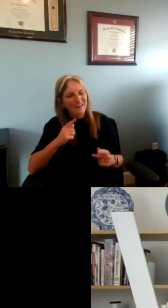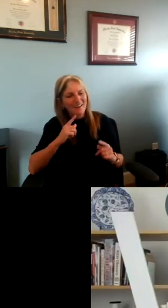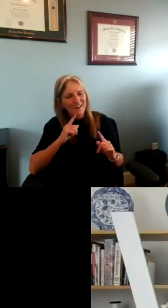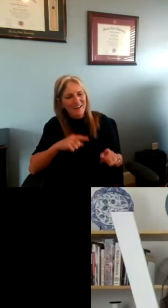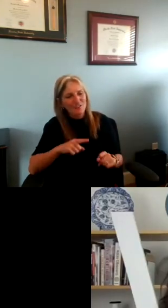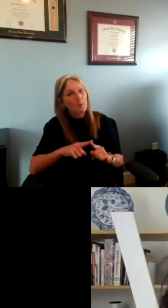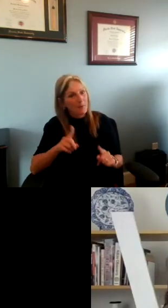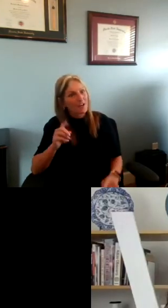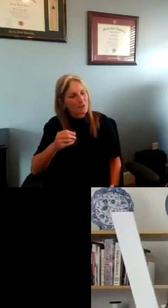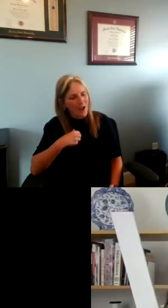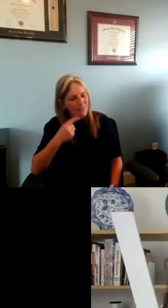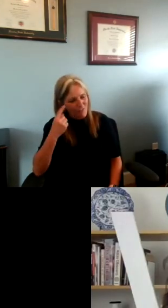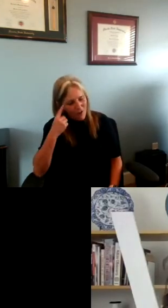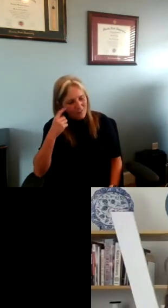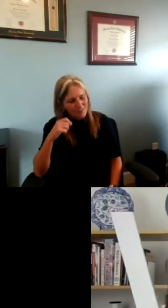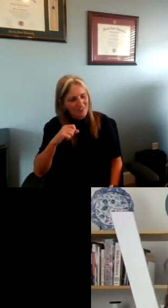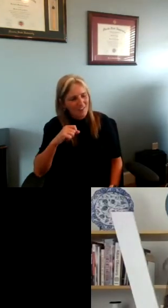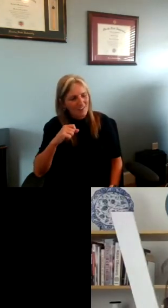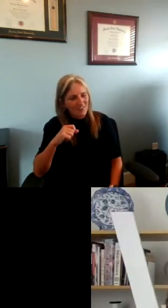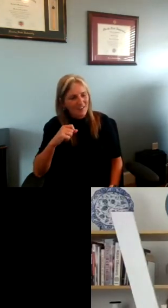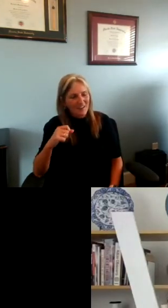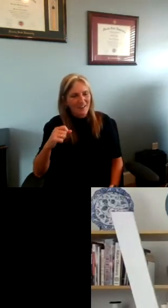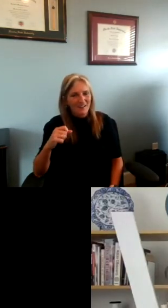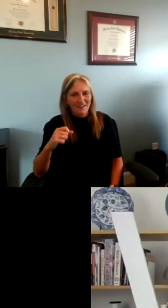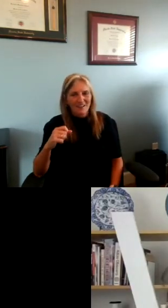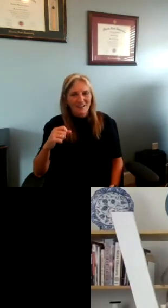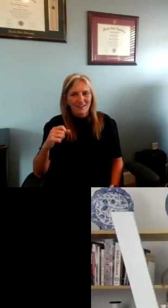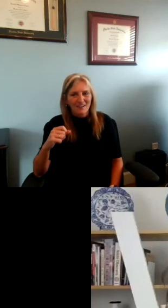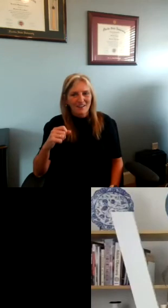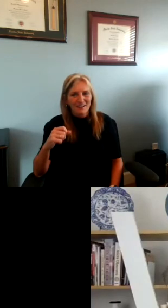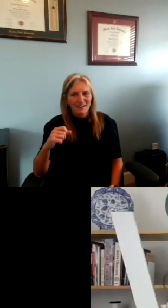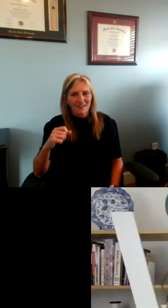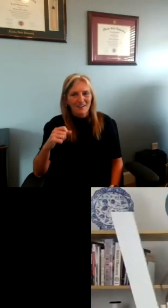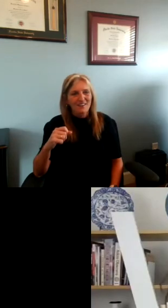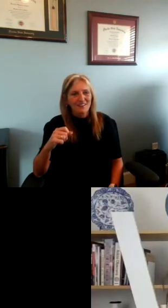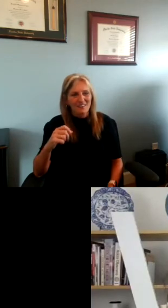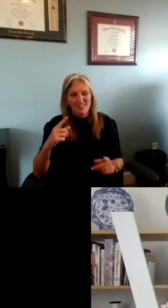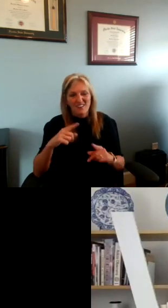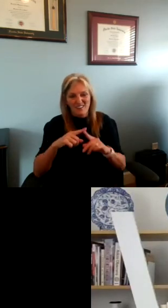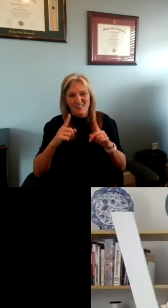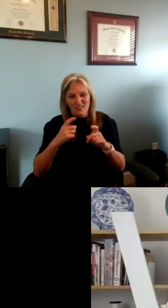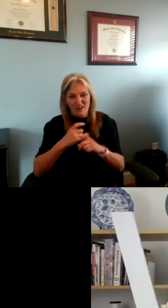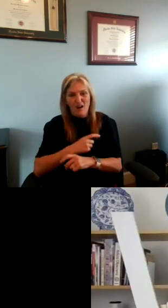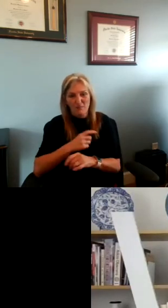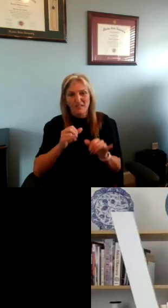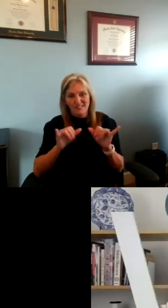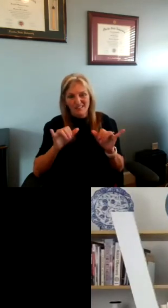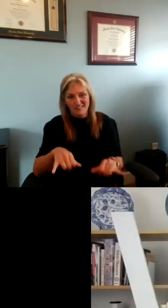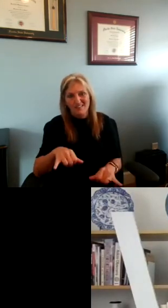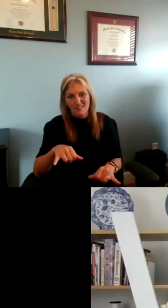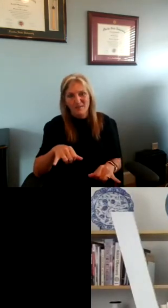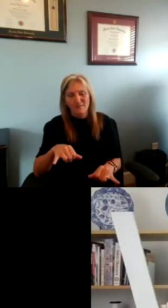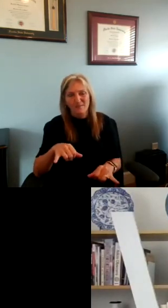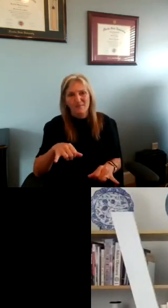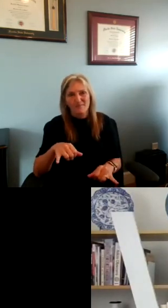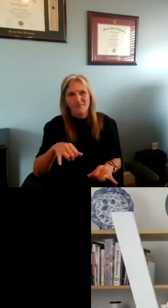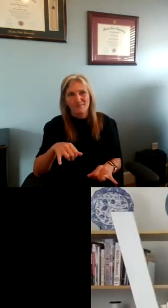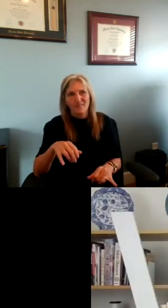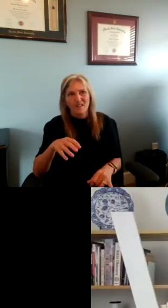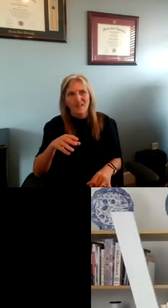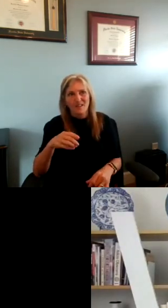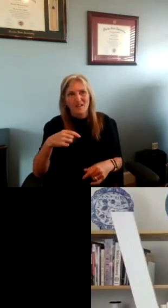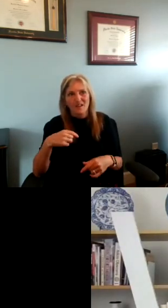answers, because capitalism is a very complex system. And